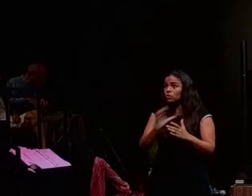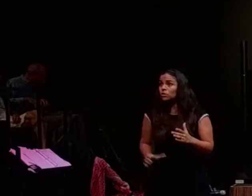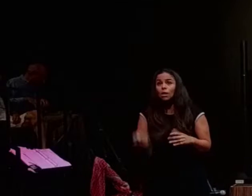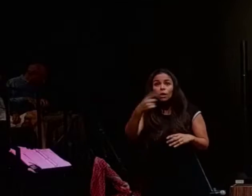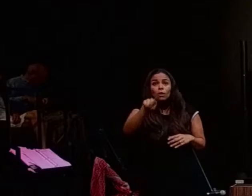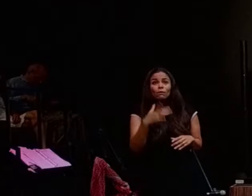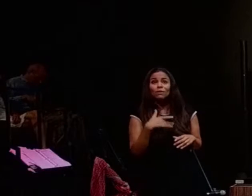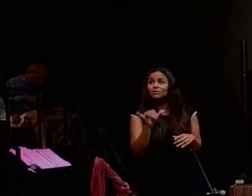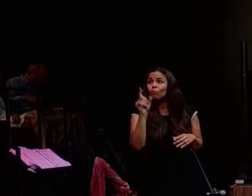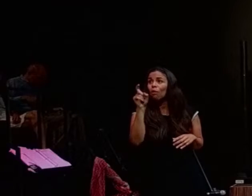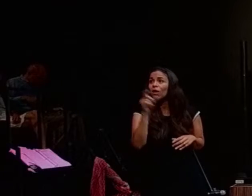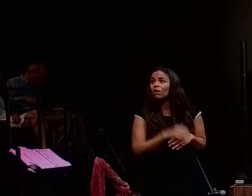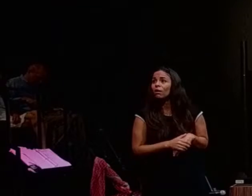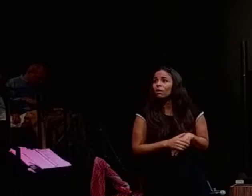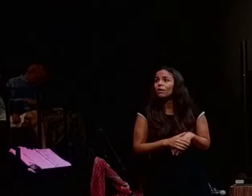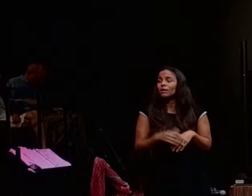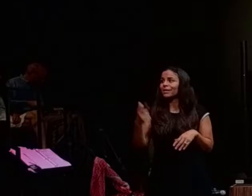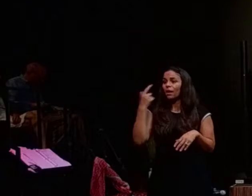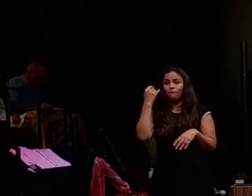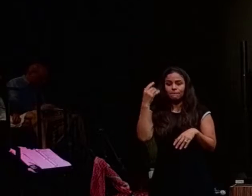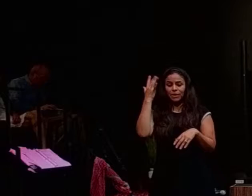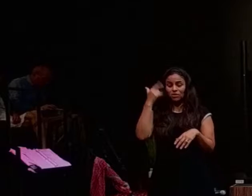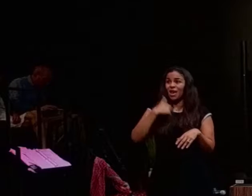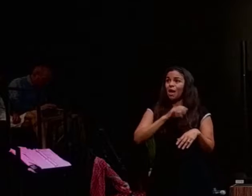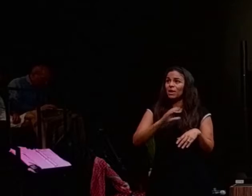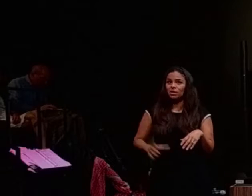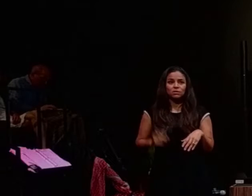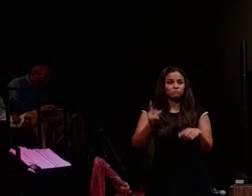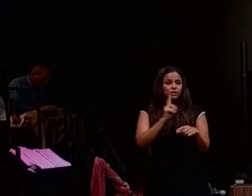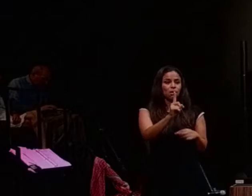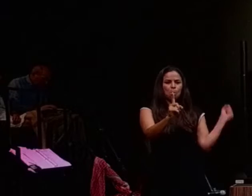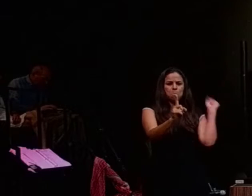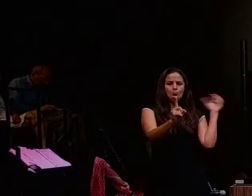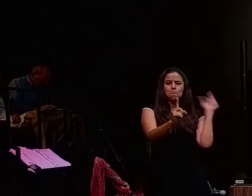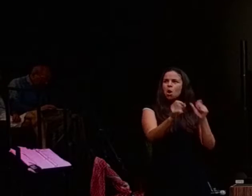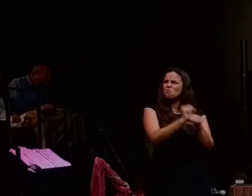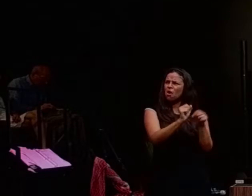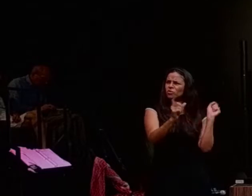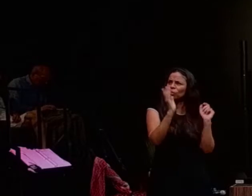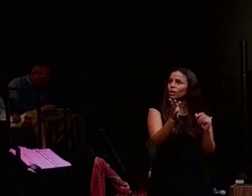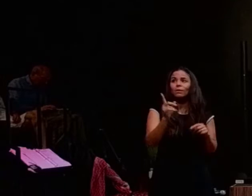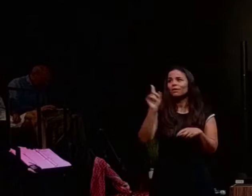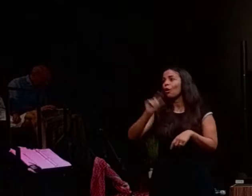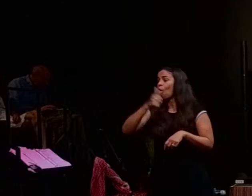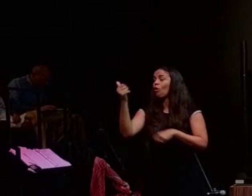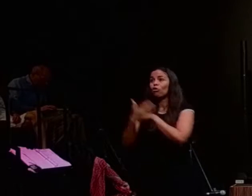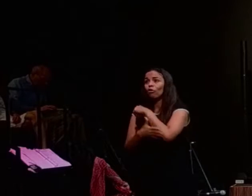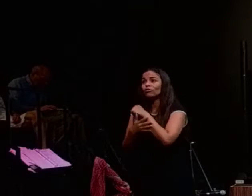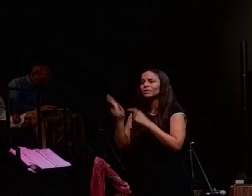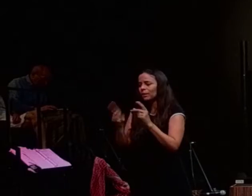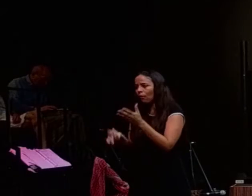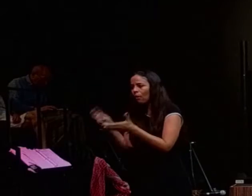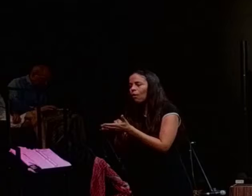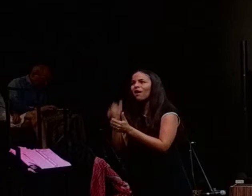today, I wonder if I'm gonna be stoned, I wonder if I'm gonna be shot, I wonder if I'm gonna be attacked. It's never crossed my mind. But there are people who wake up every day and